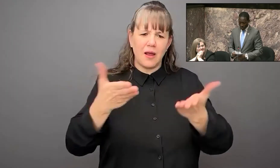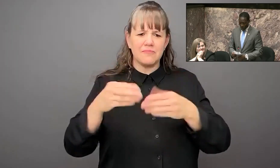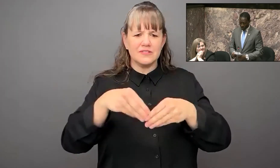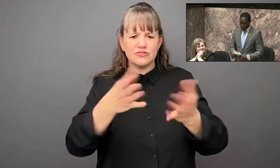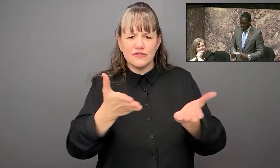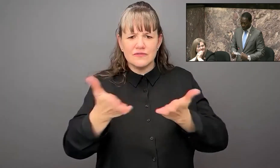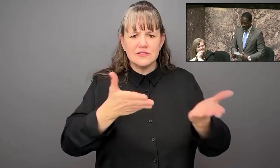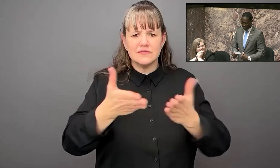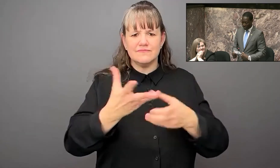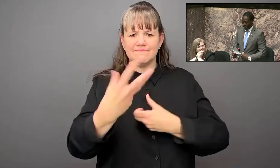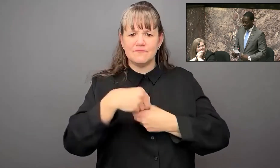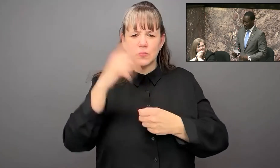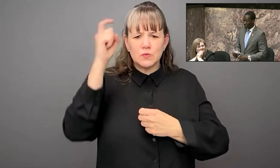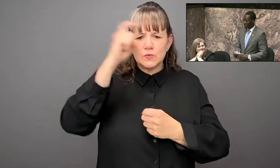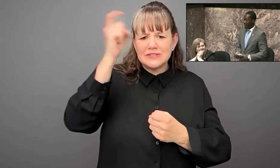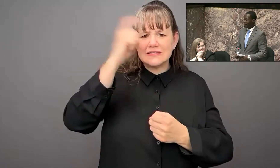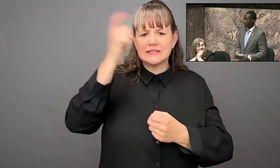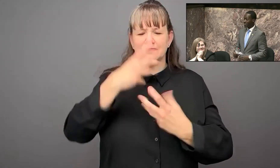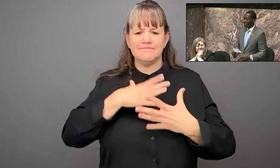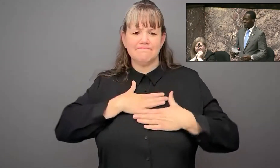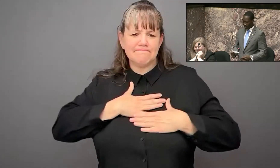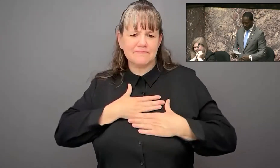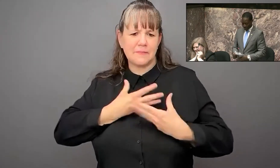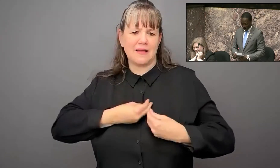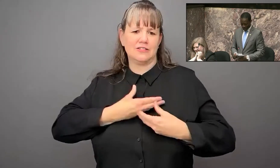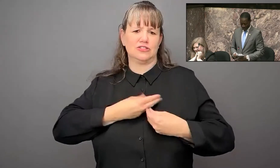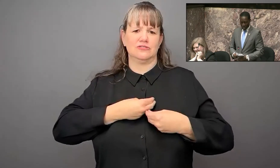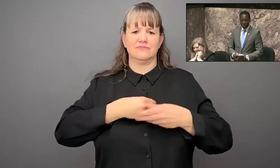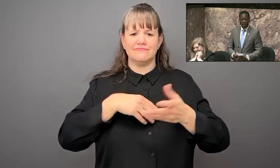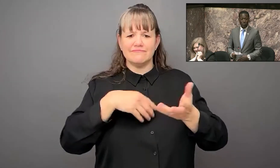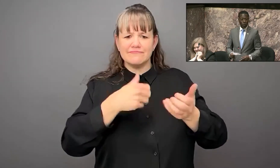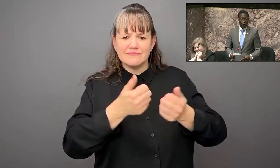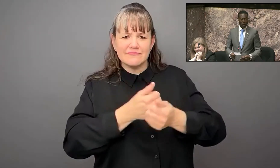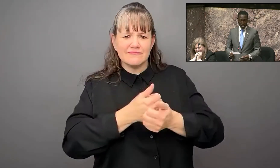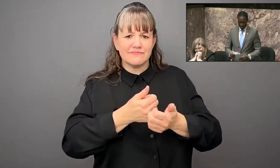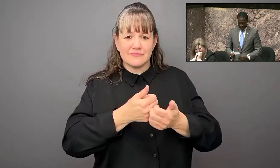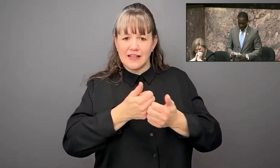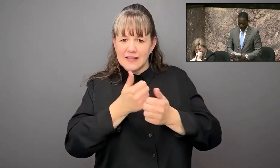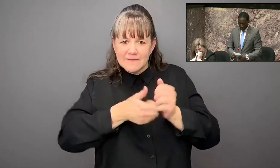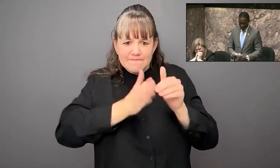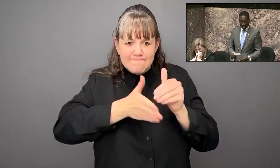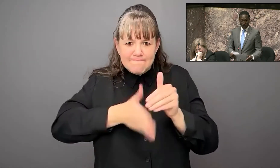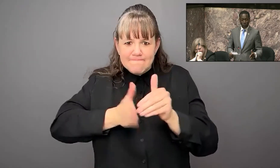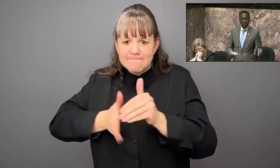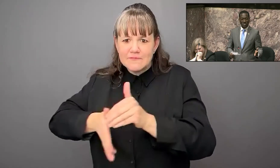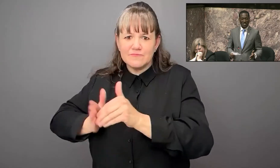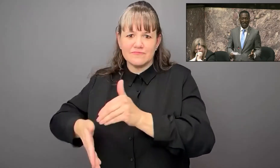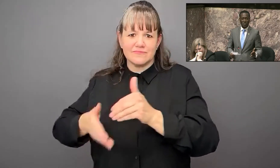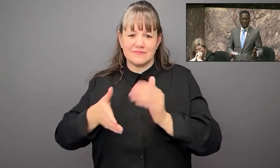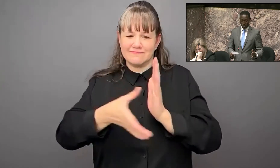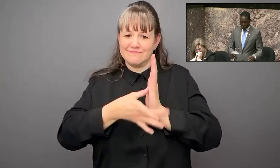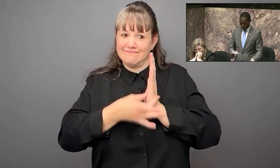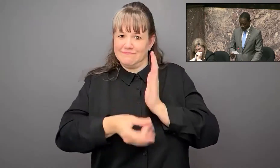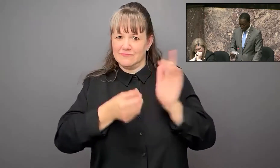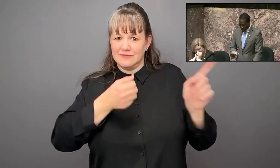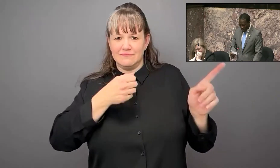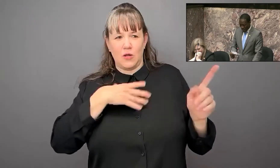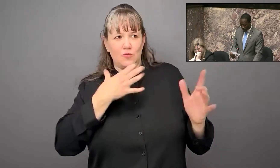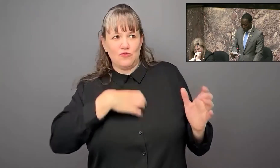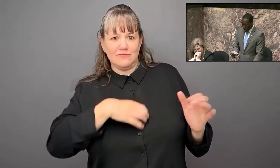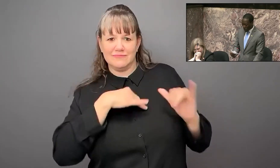has a remarkable ability to get things done. It's a skill that I try to borrow whenever I can. Unfortunately, it has mixed